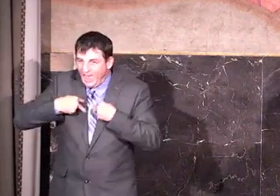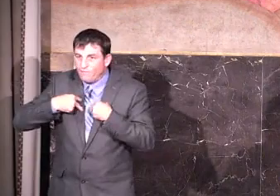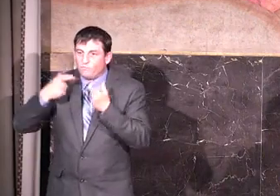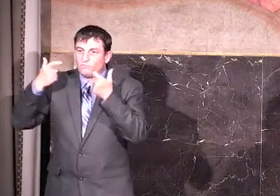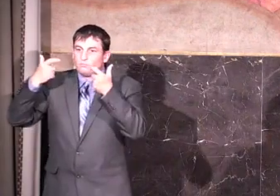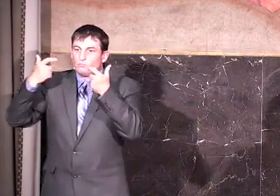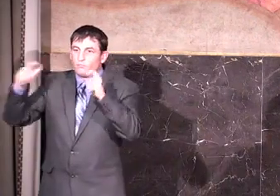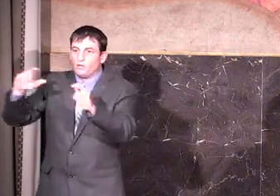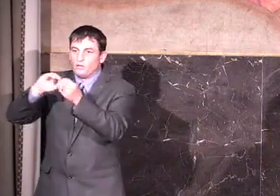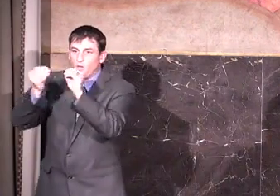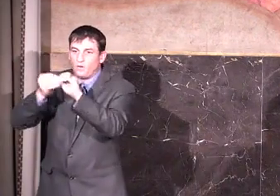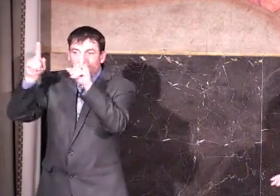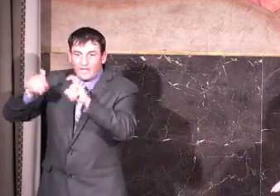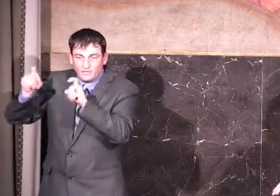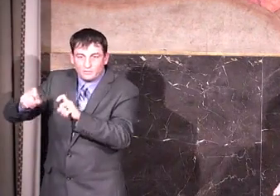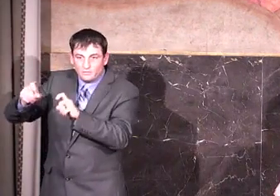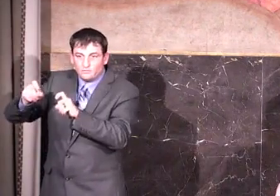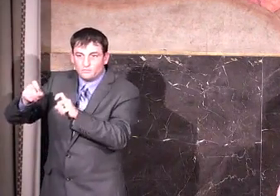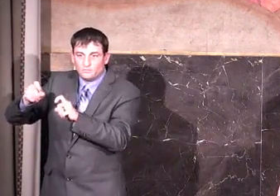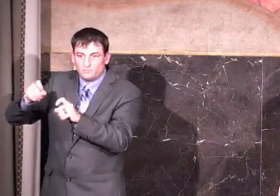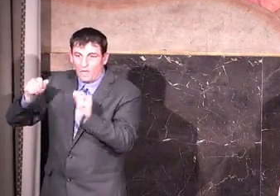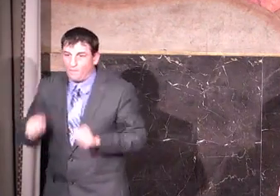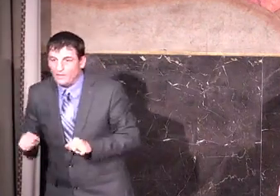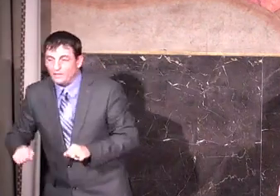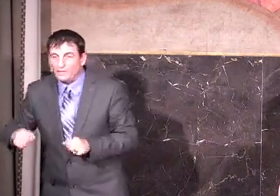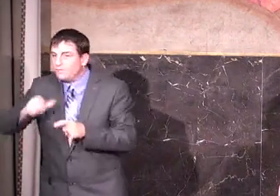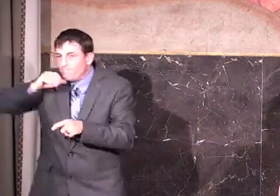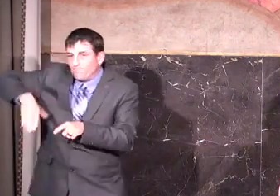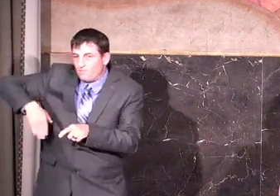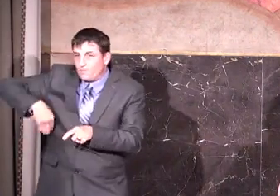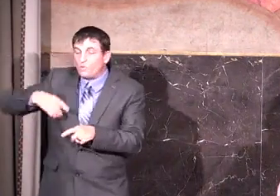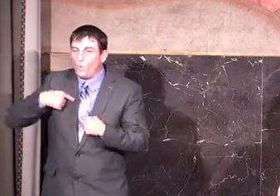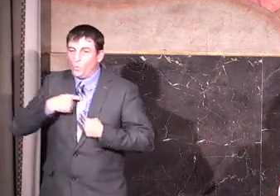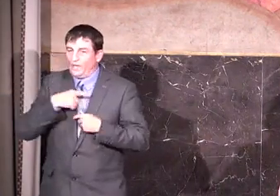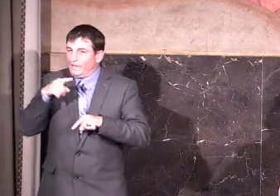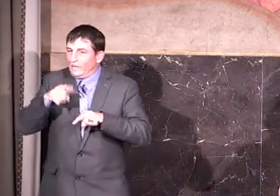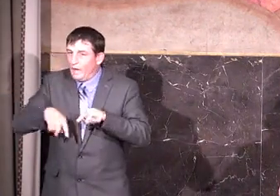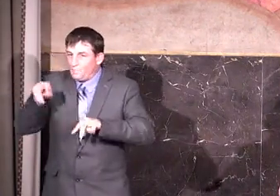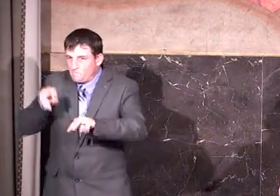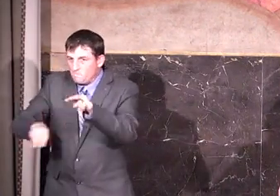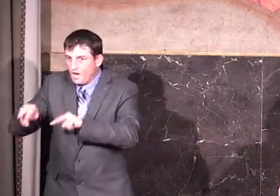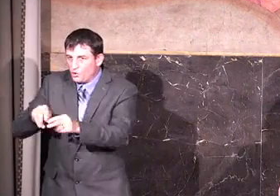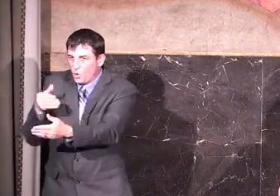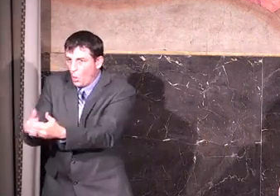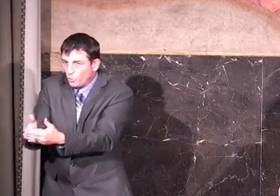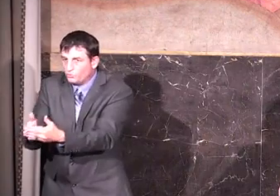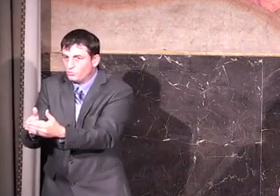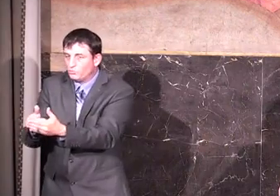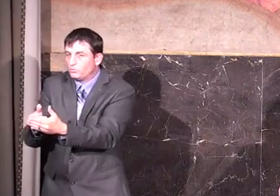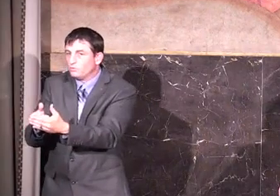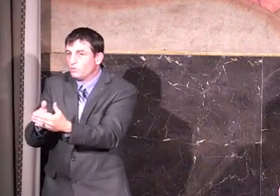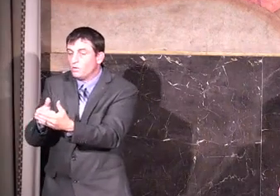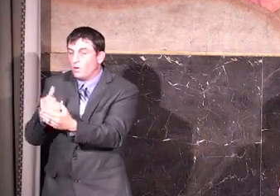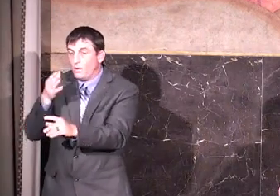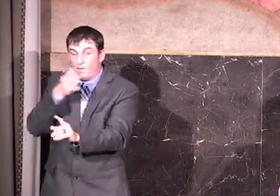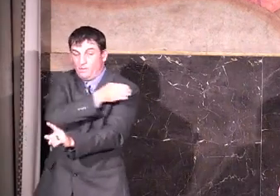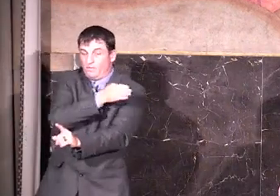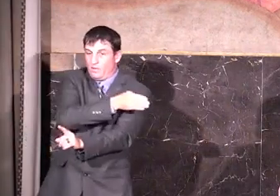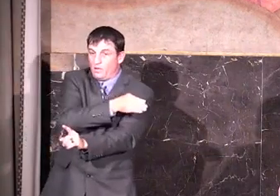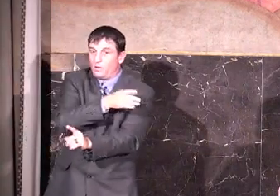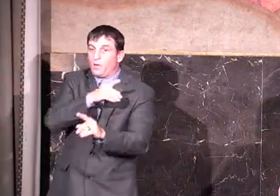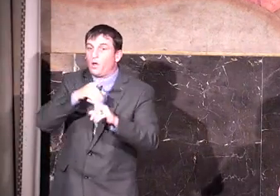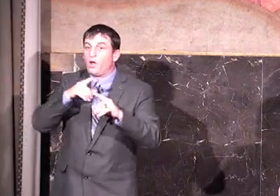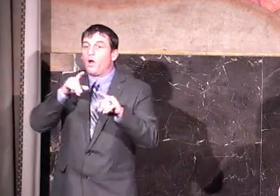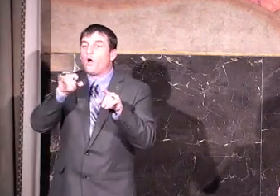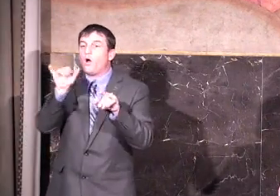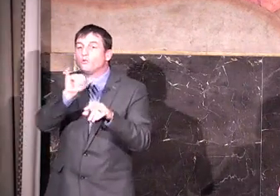we weren't going to be able to monitor as closely what was going on. And because we didn't have the testing capacity for current